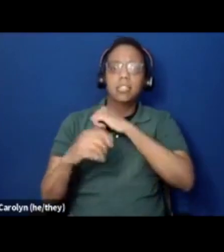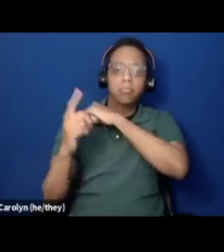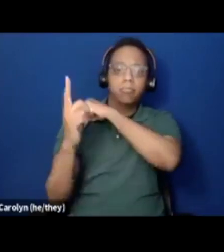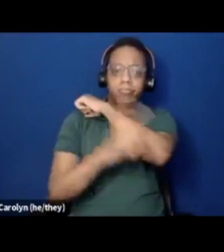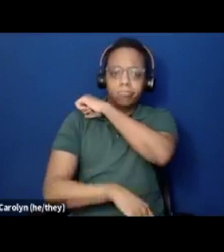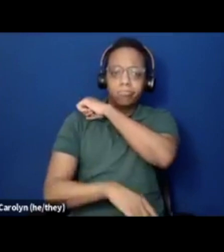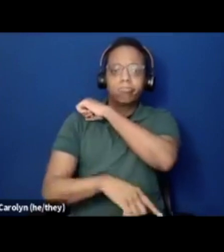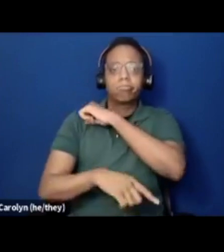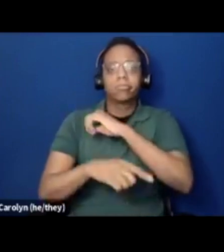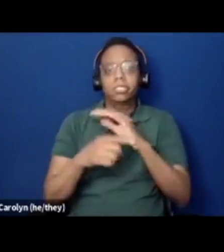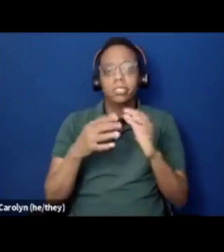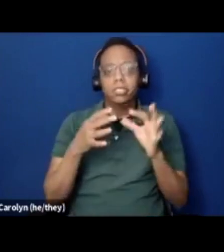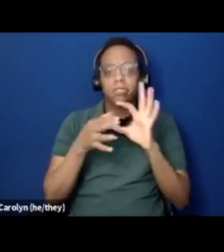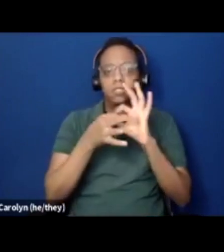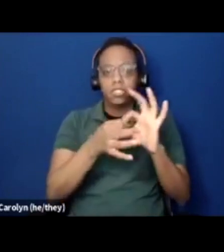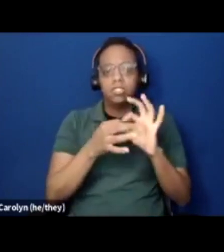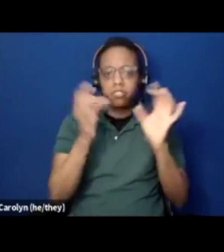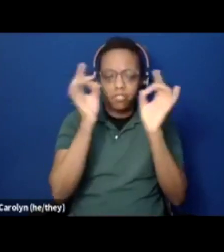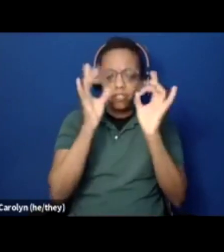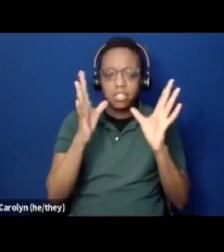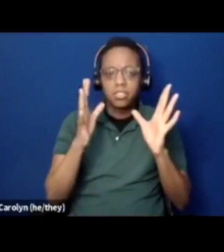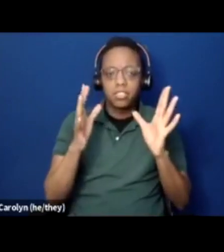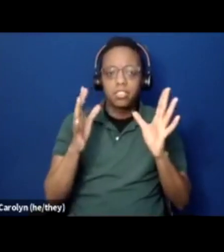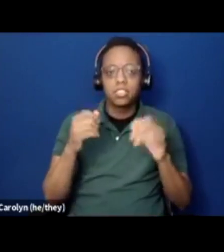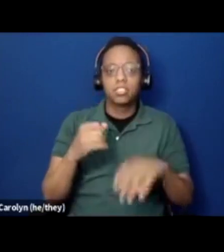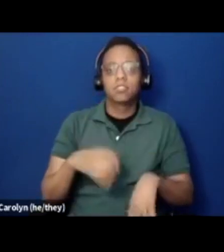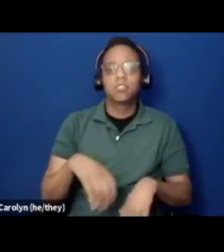And I like to think of like transformative justice